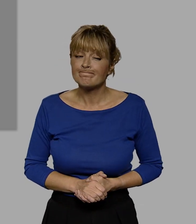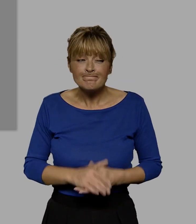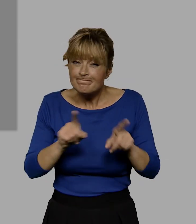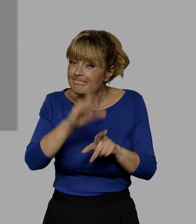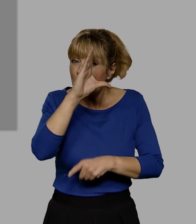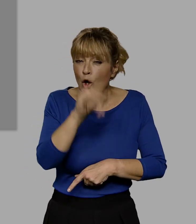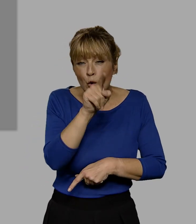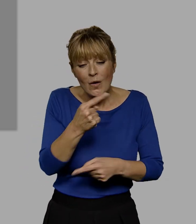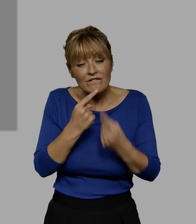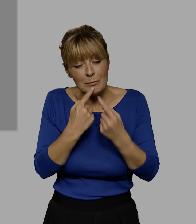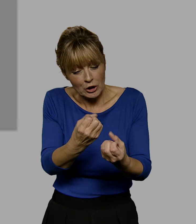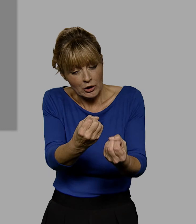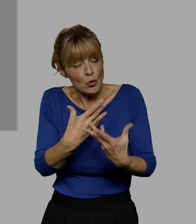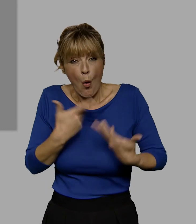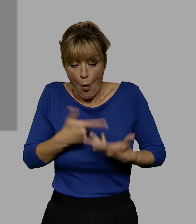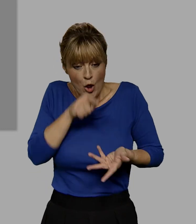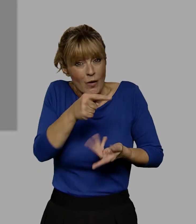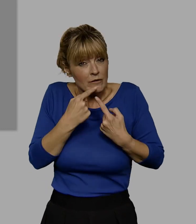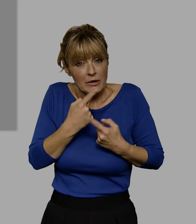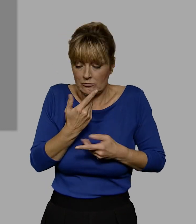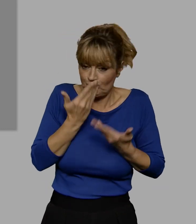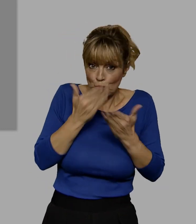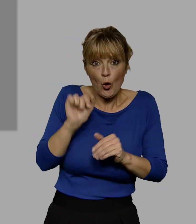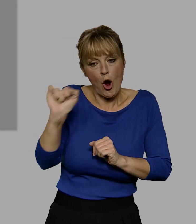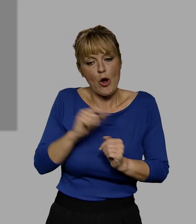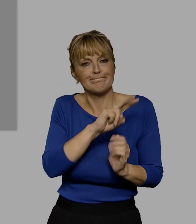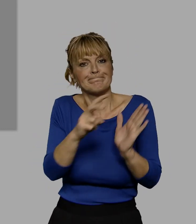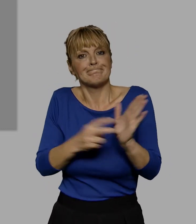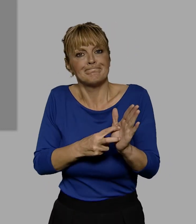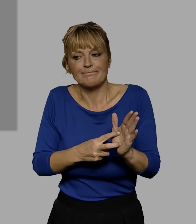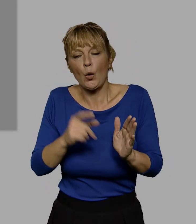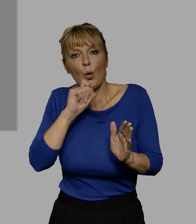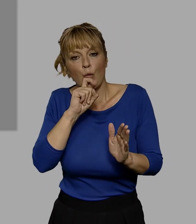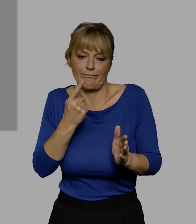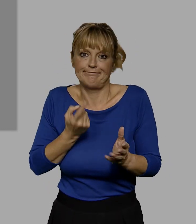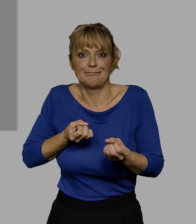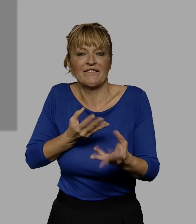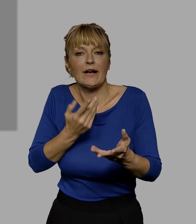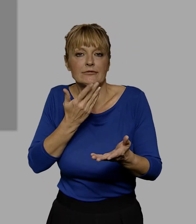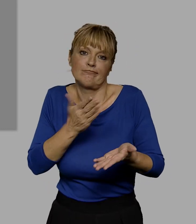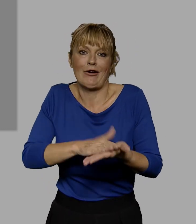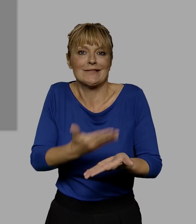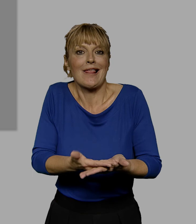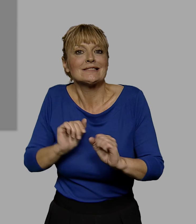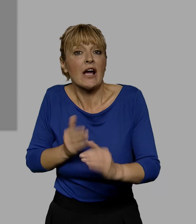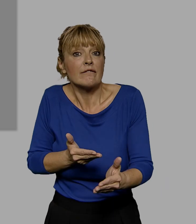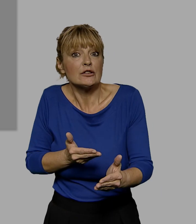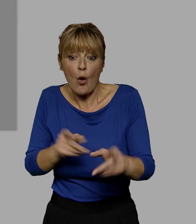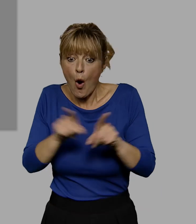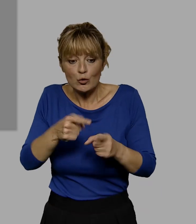We will share your video only with our contractors so they can provide a translation and with the people helping to develop our BSL plan.